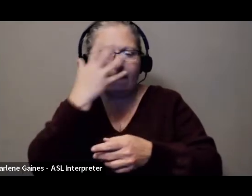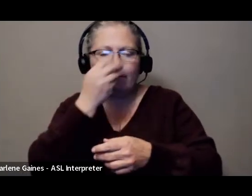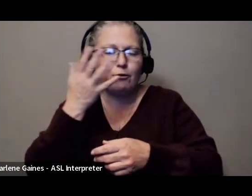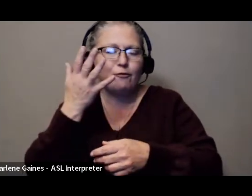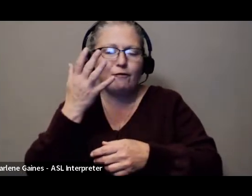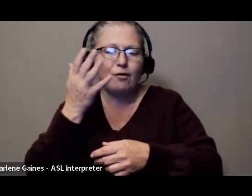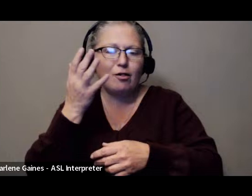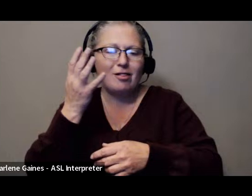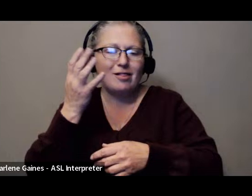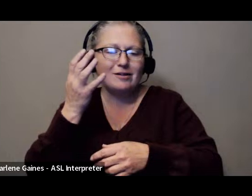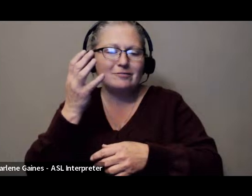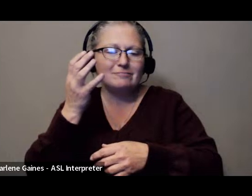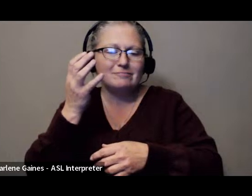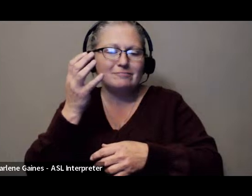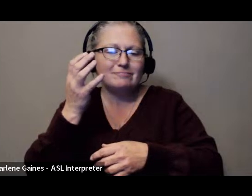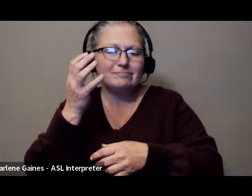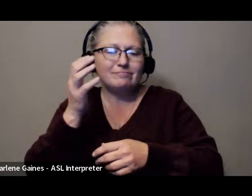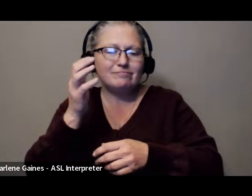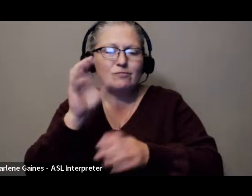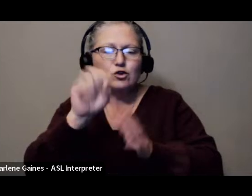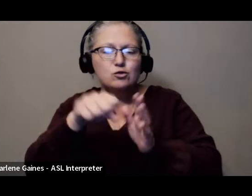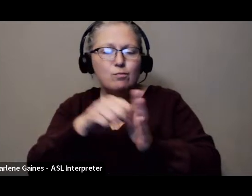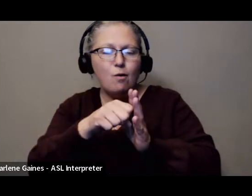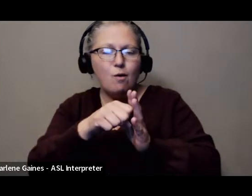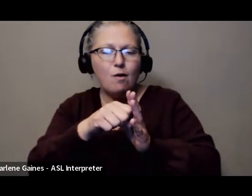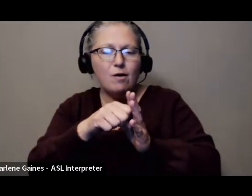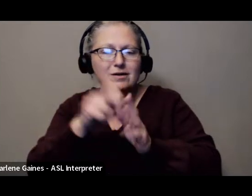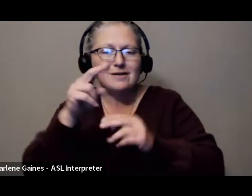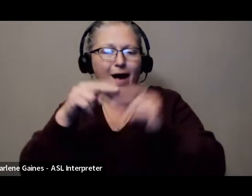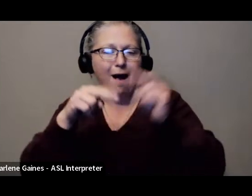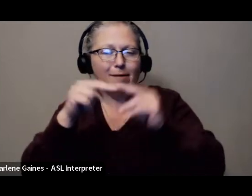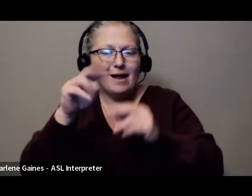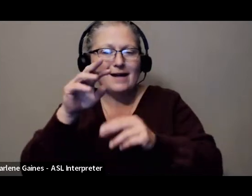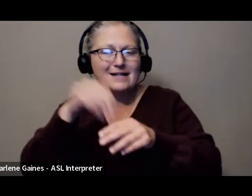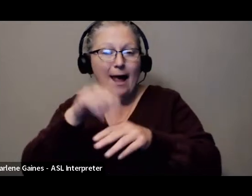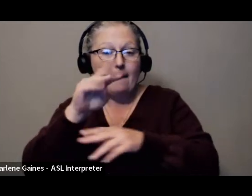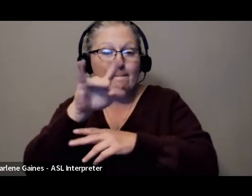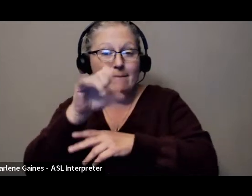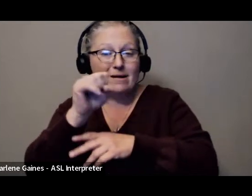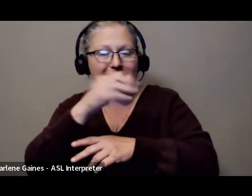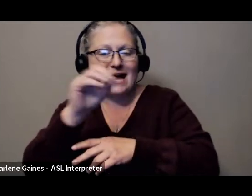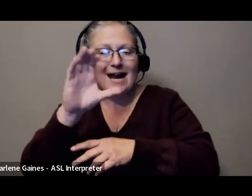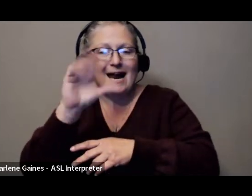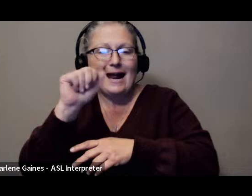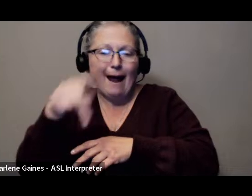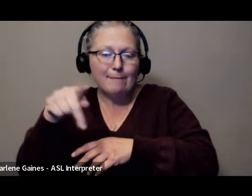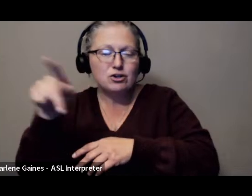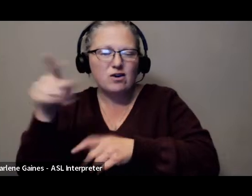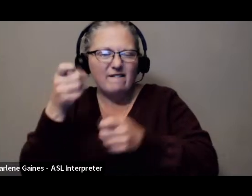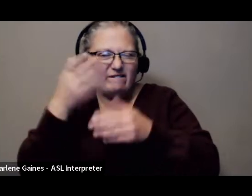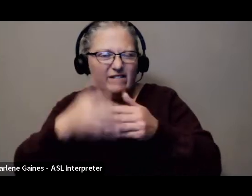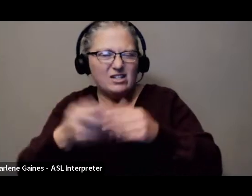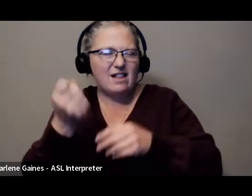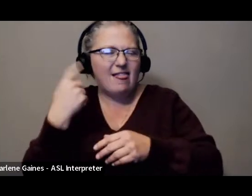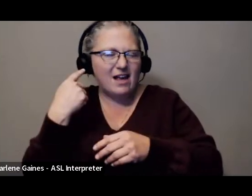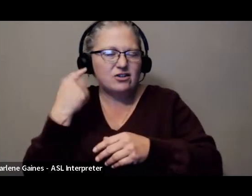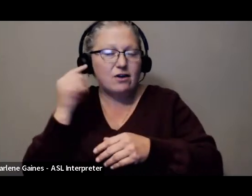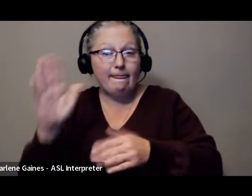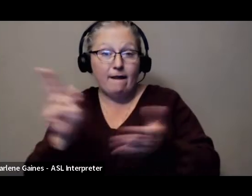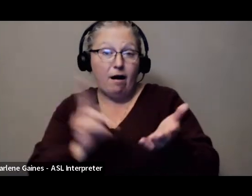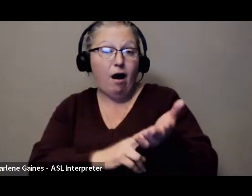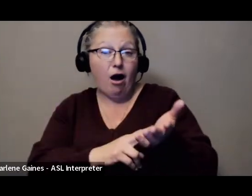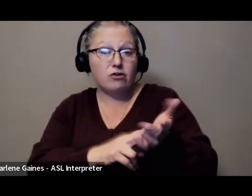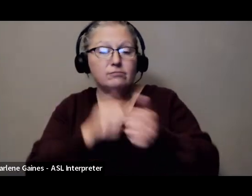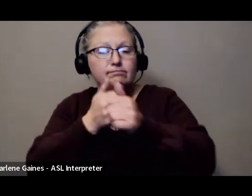beautiful sports complexes at Mills and Cappuccino that were finished last year. Their contracts are